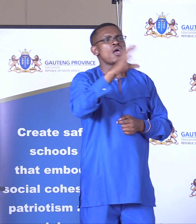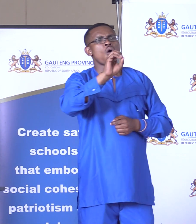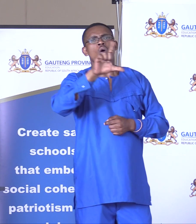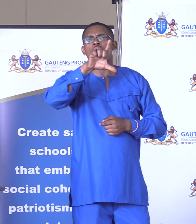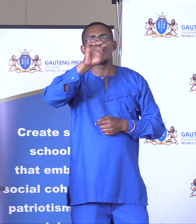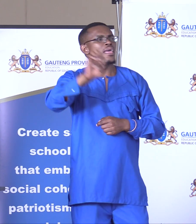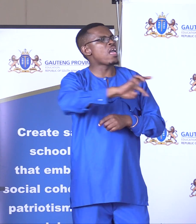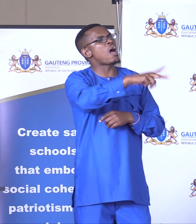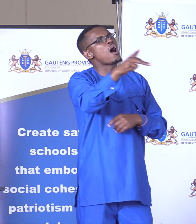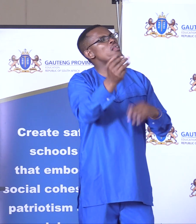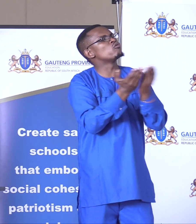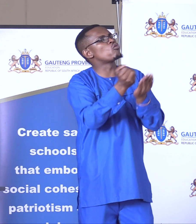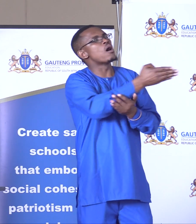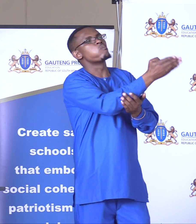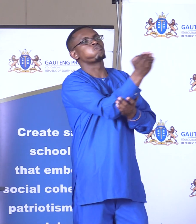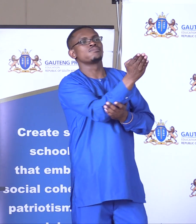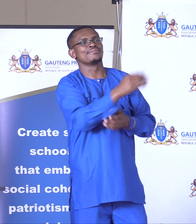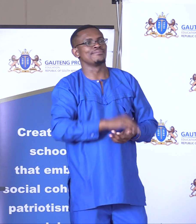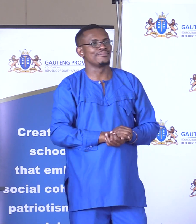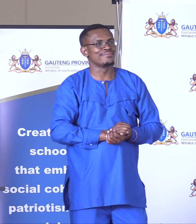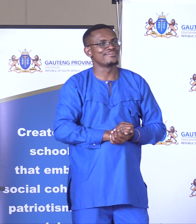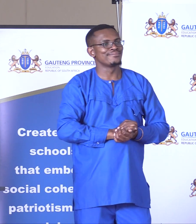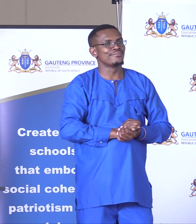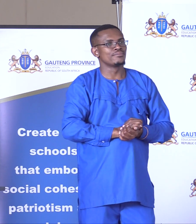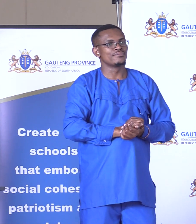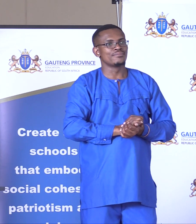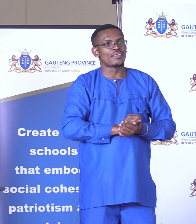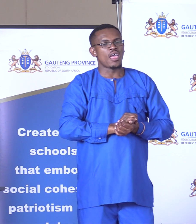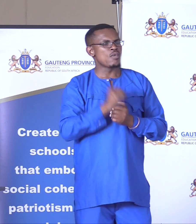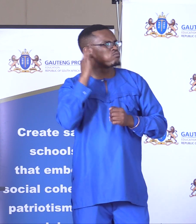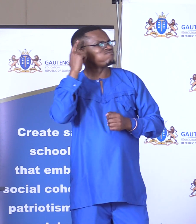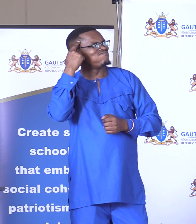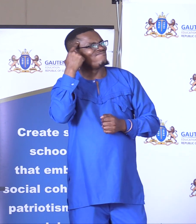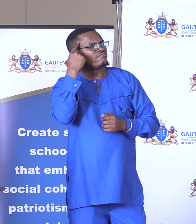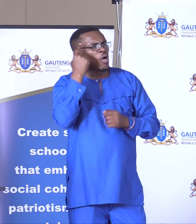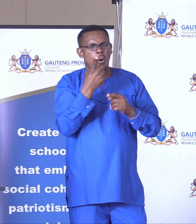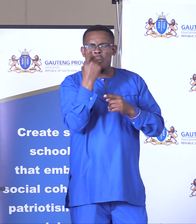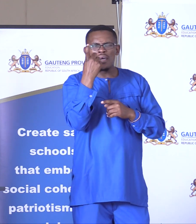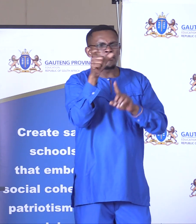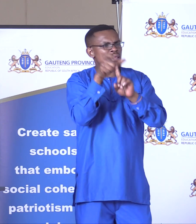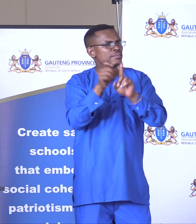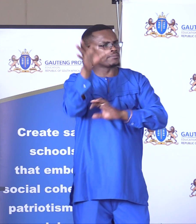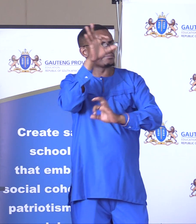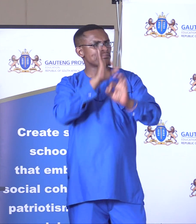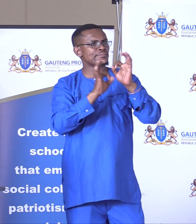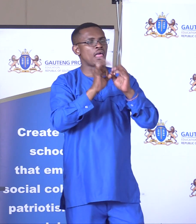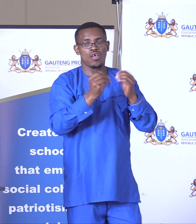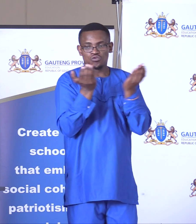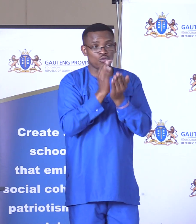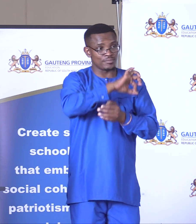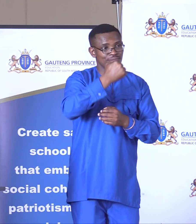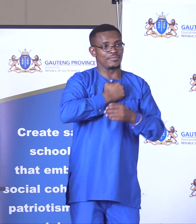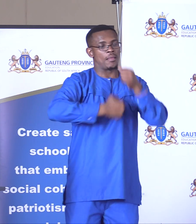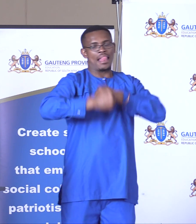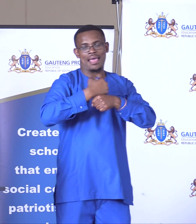other more. And in case you were wondering, someone mentioned that our school last year